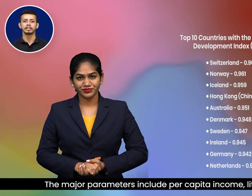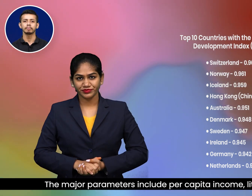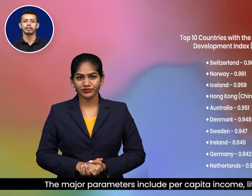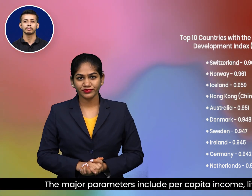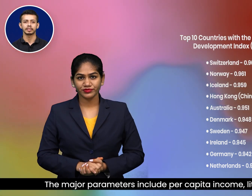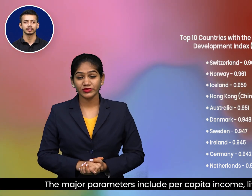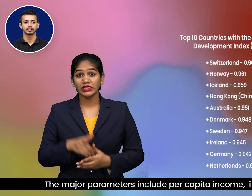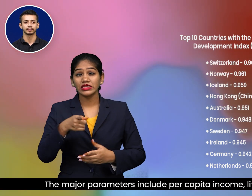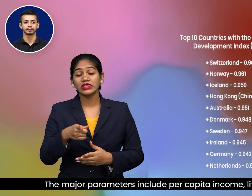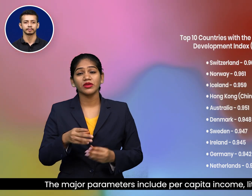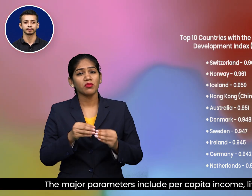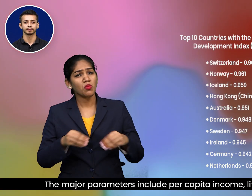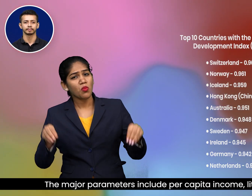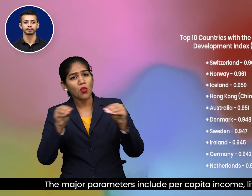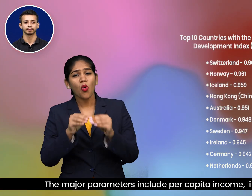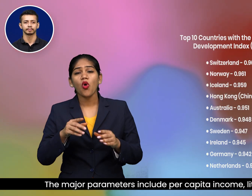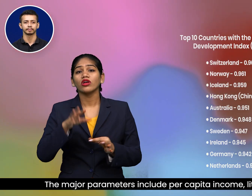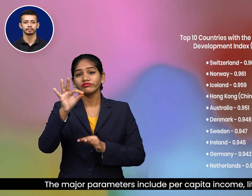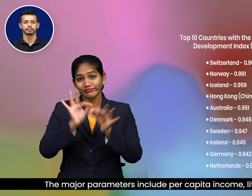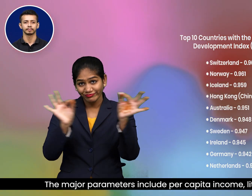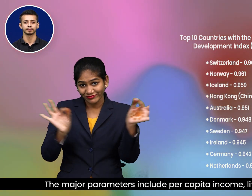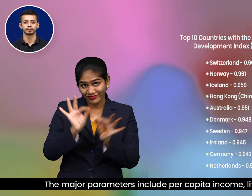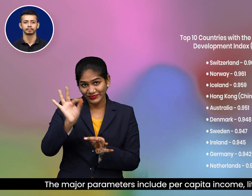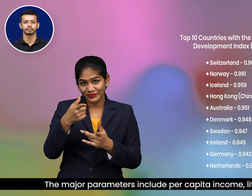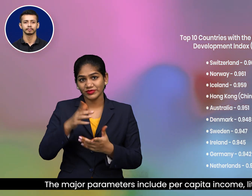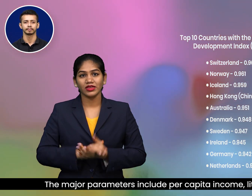The major parameters